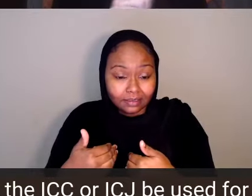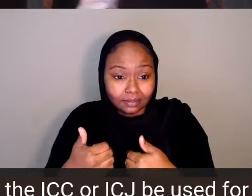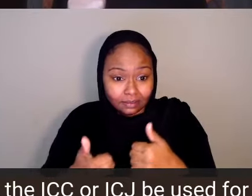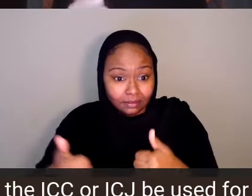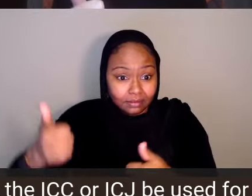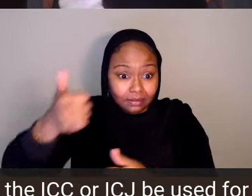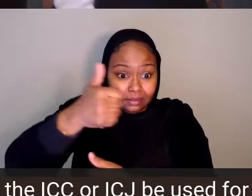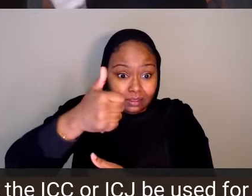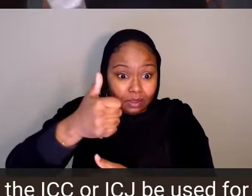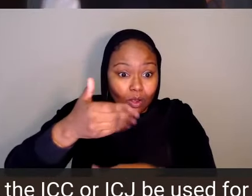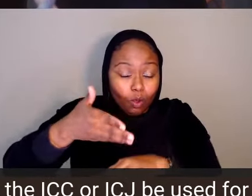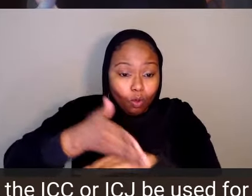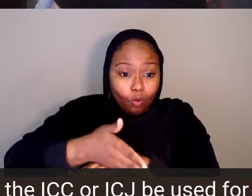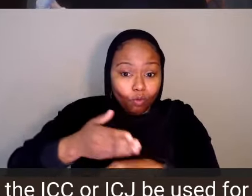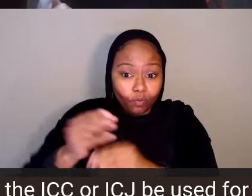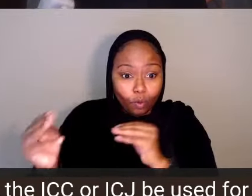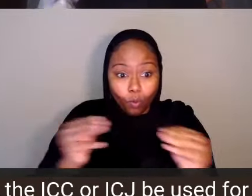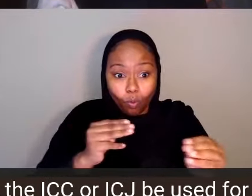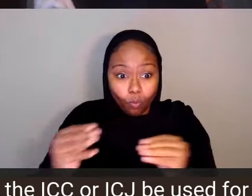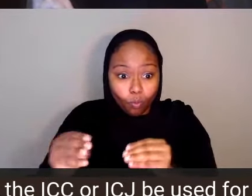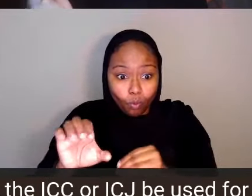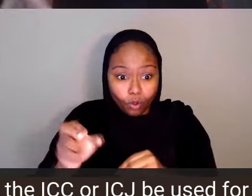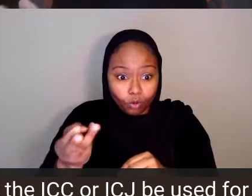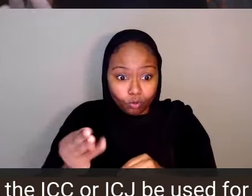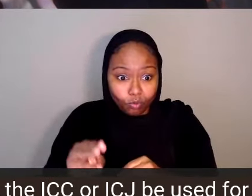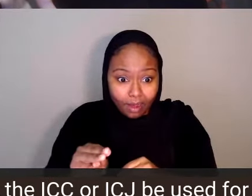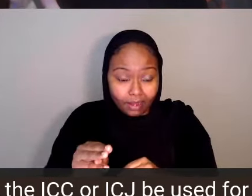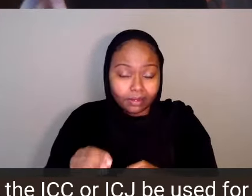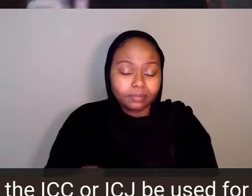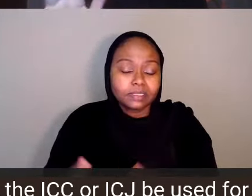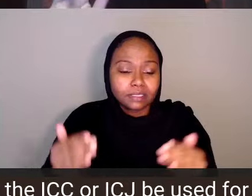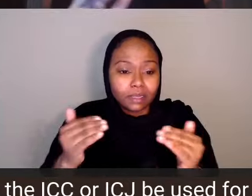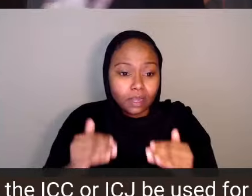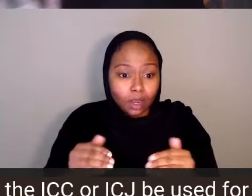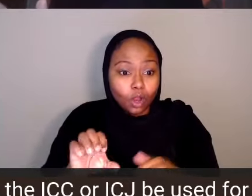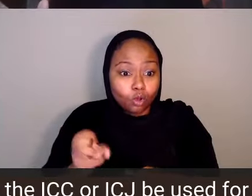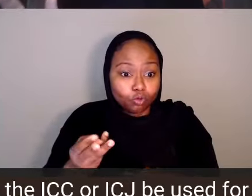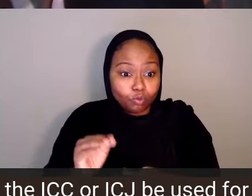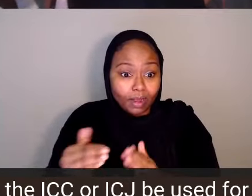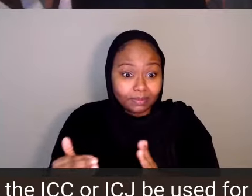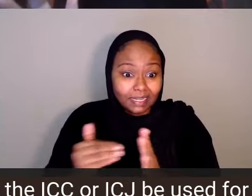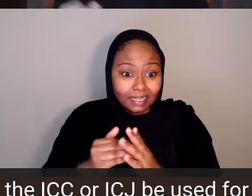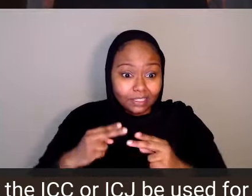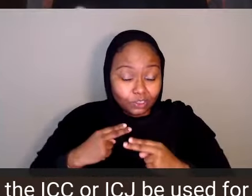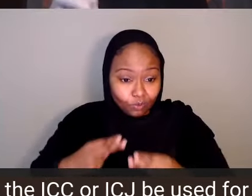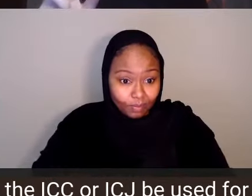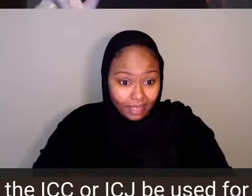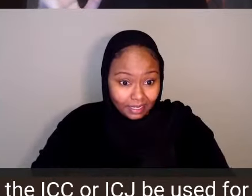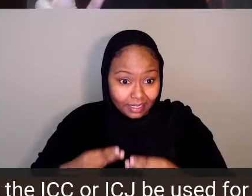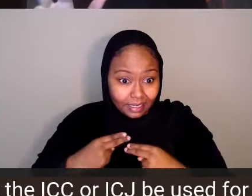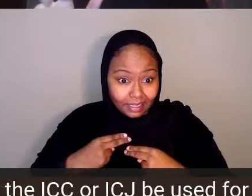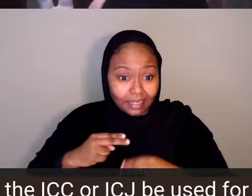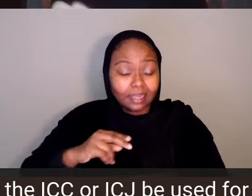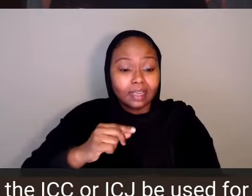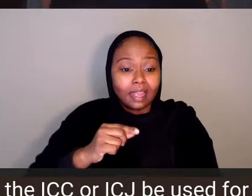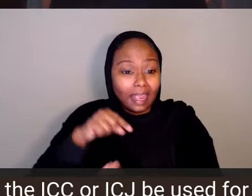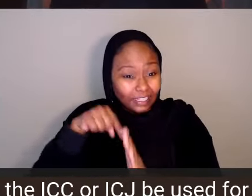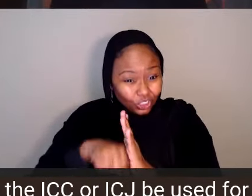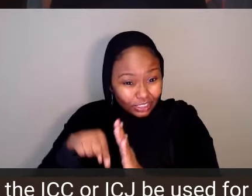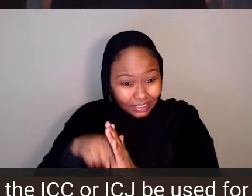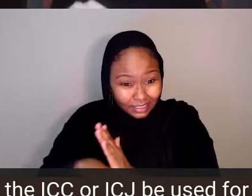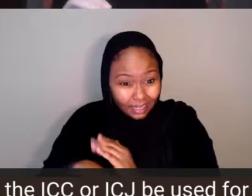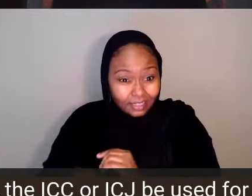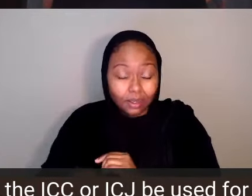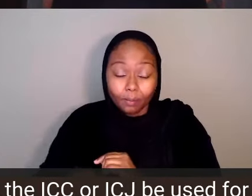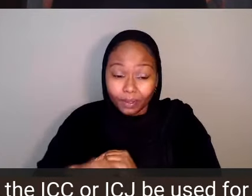over war crimes, crimes against humanity, and genocide, and in some cases aggression. But those first three